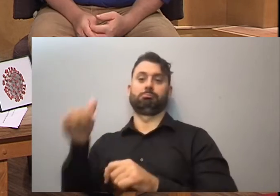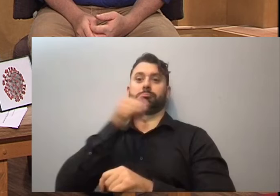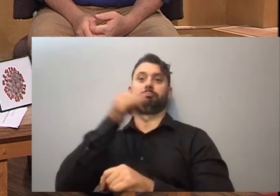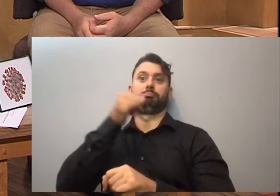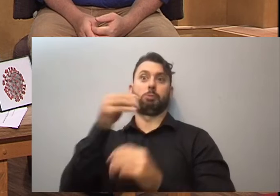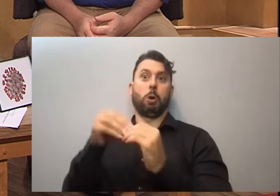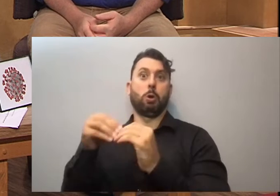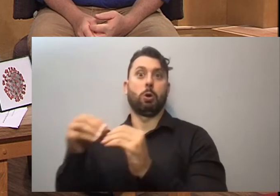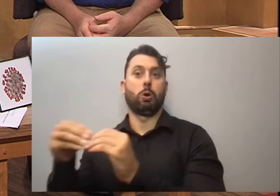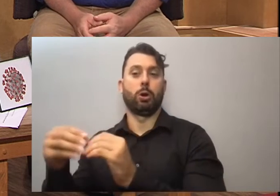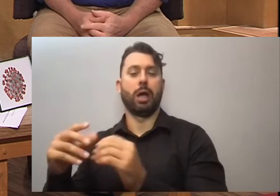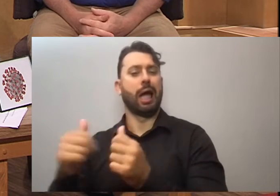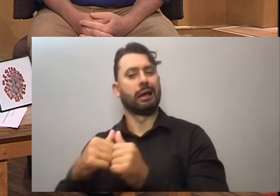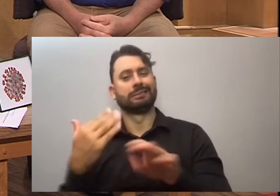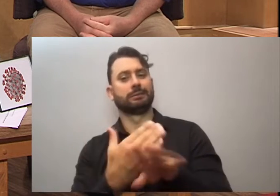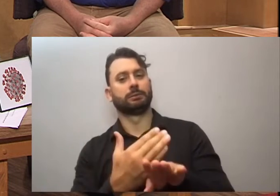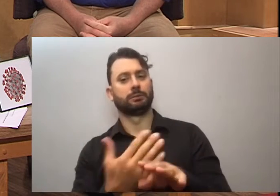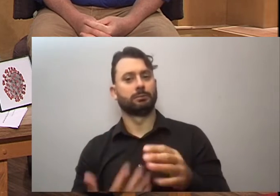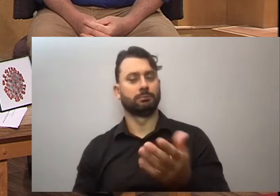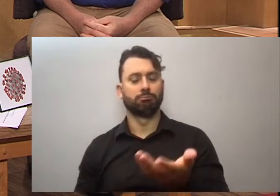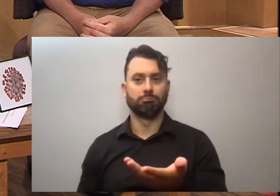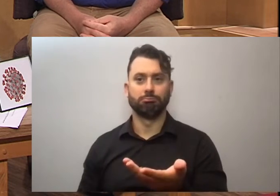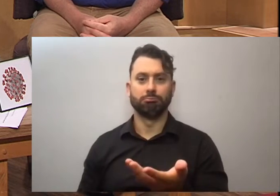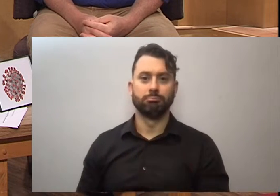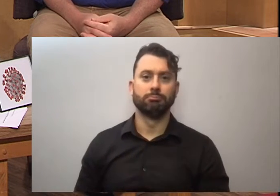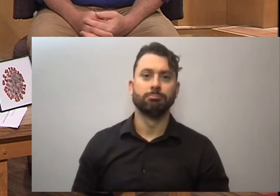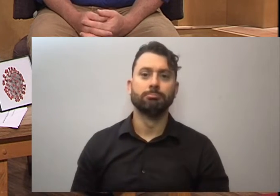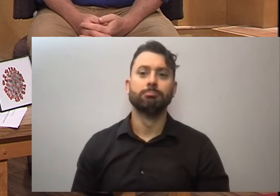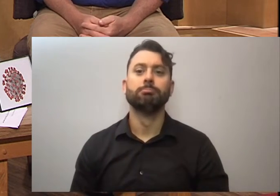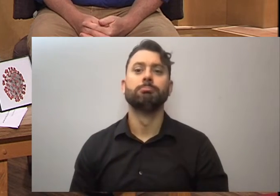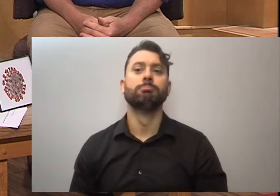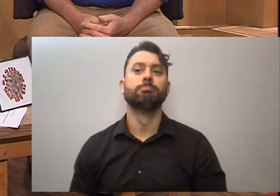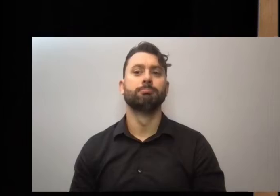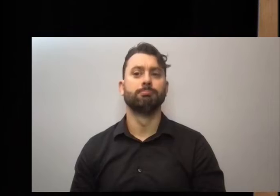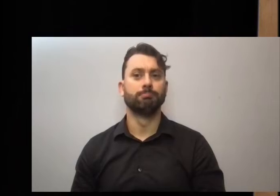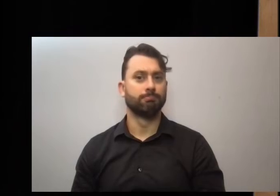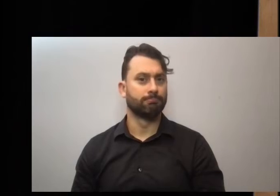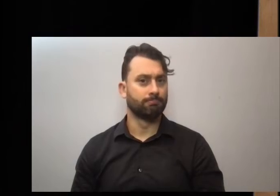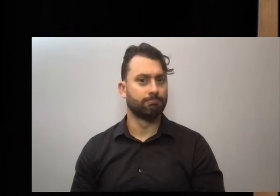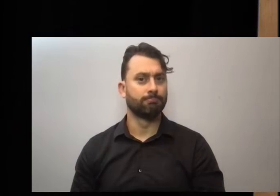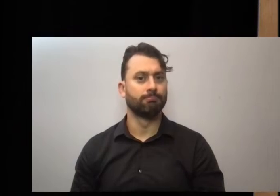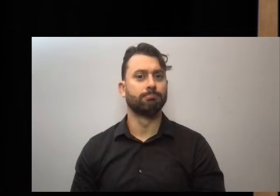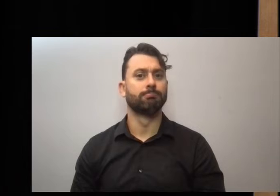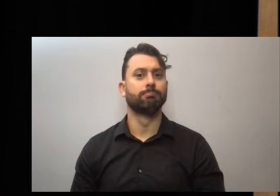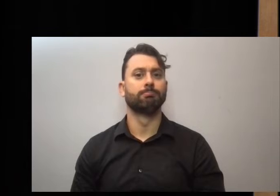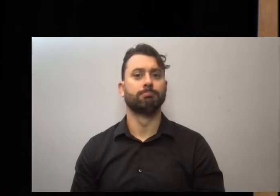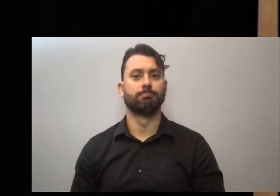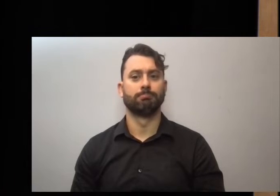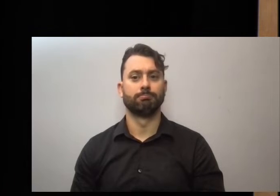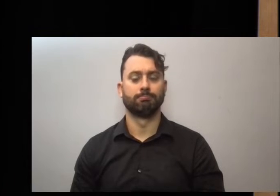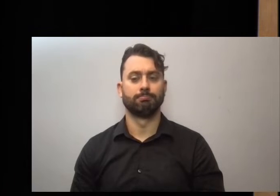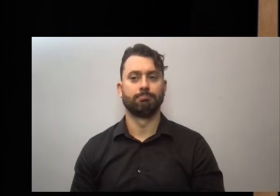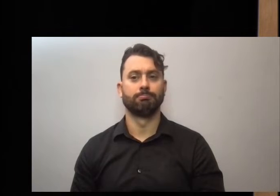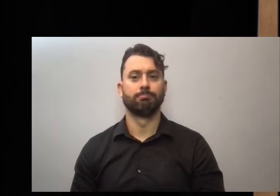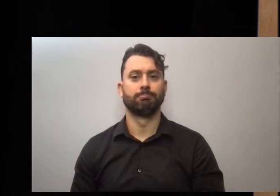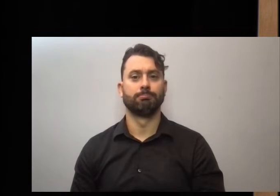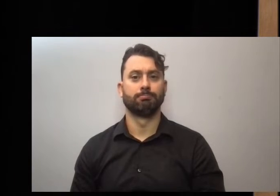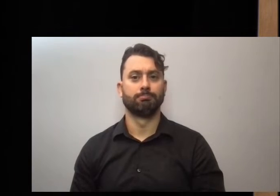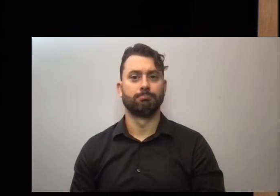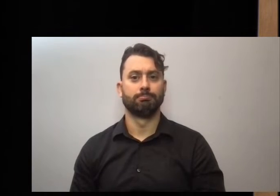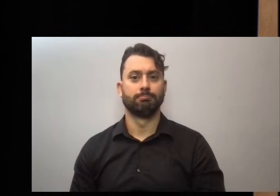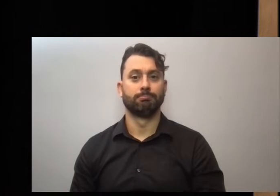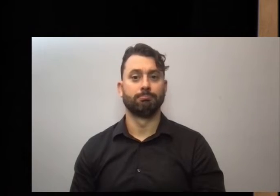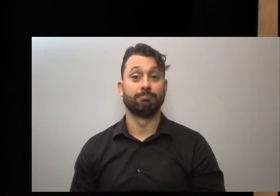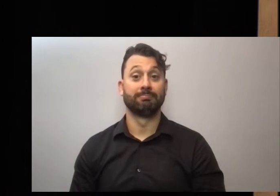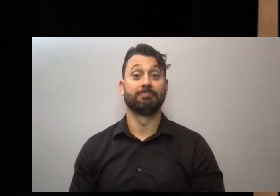or COVID-19 from developing more variants? Can we prevent that? Well, we can try. And the